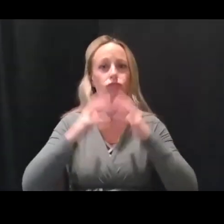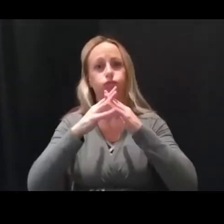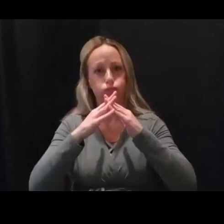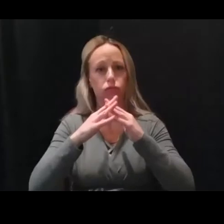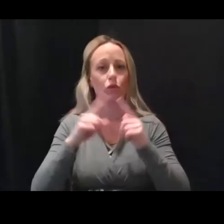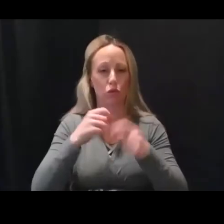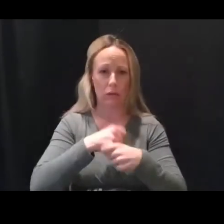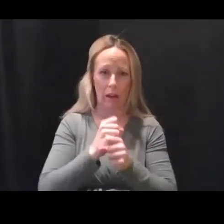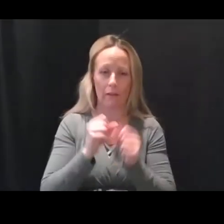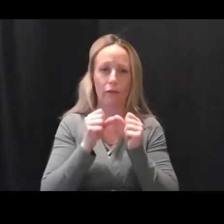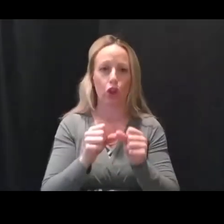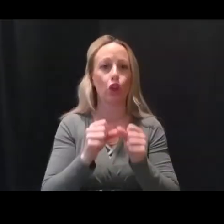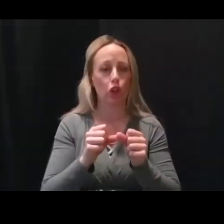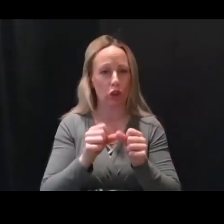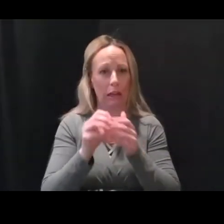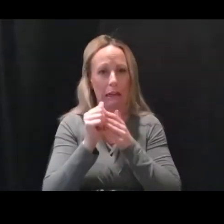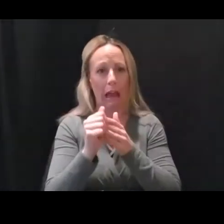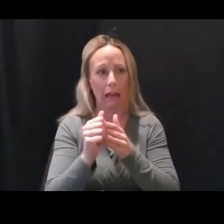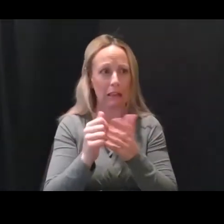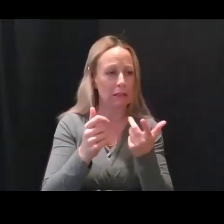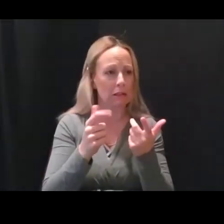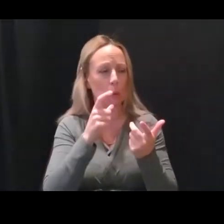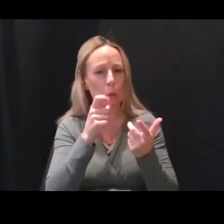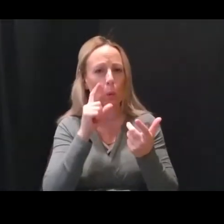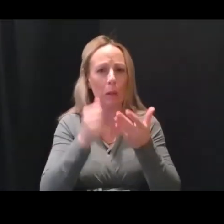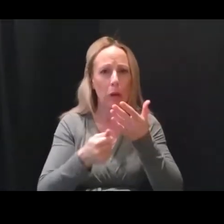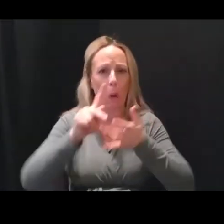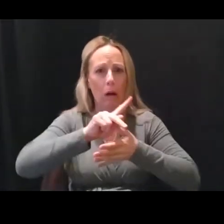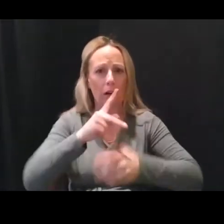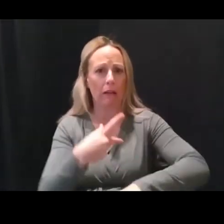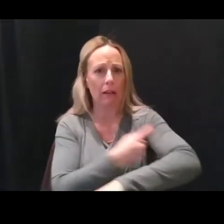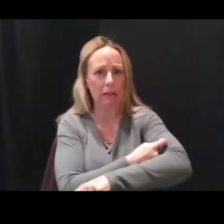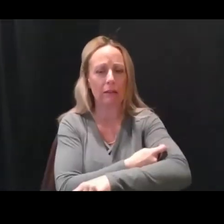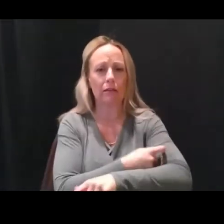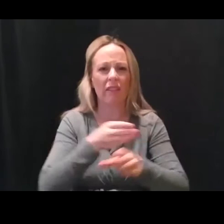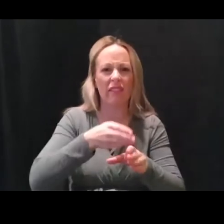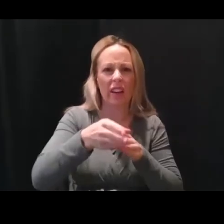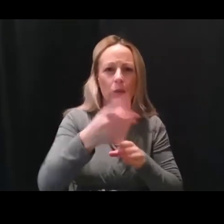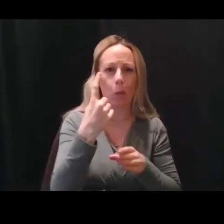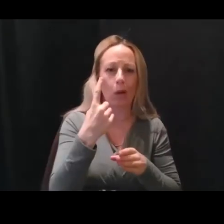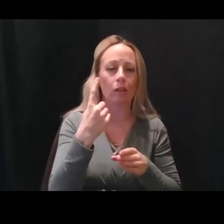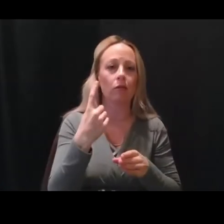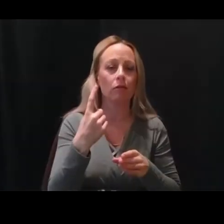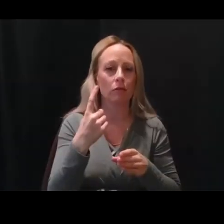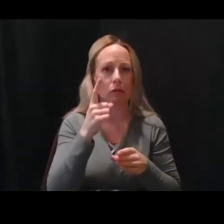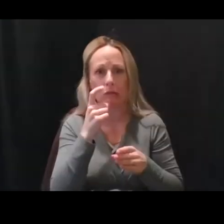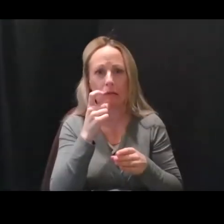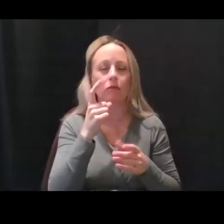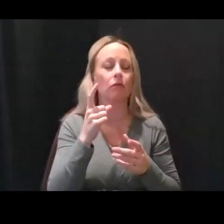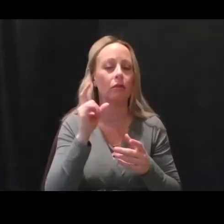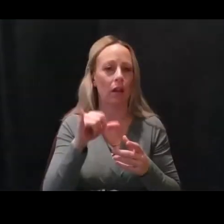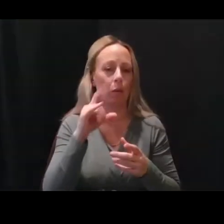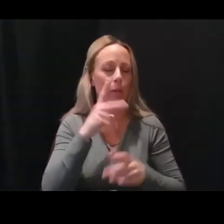guidance on the order in which individuals in this first phase, phase 1 being first C, will be